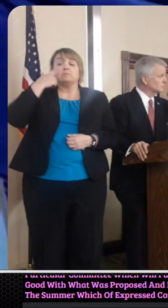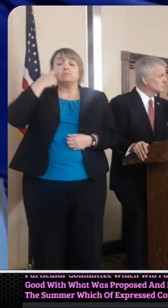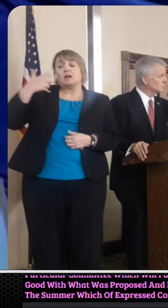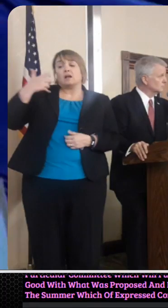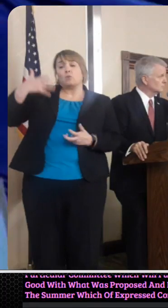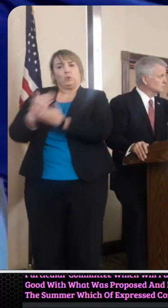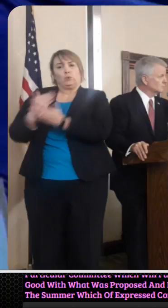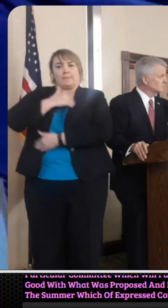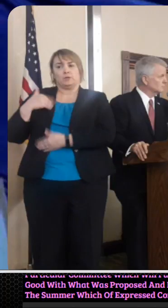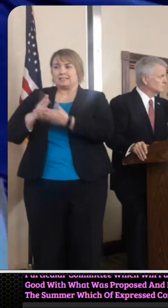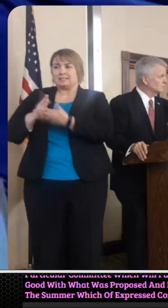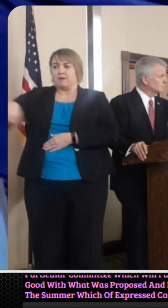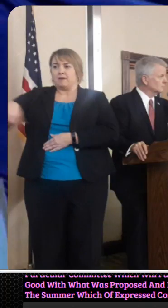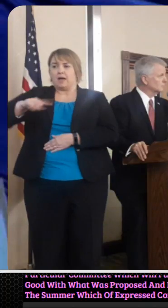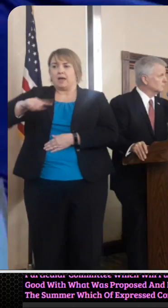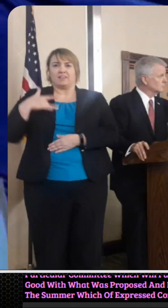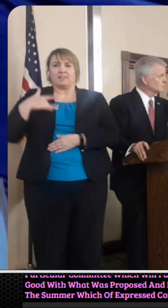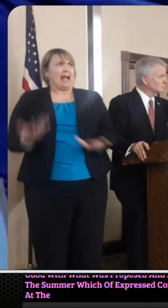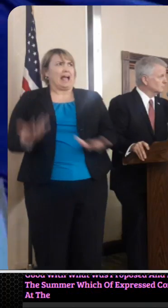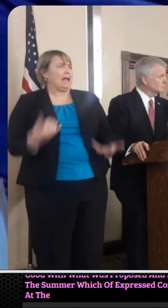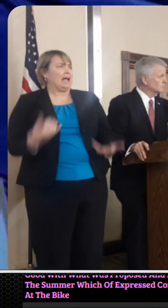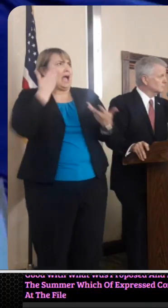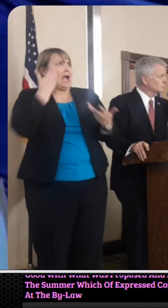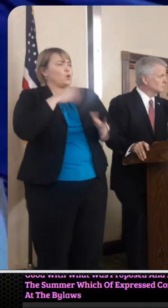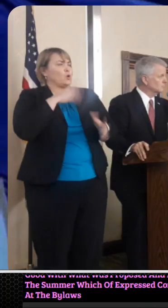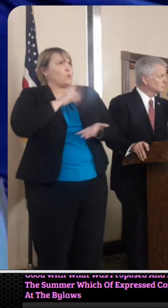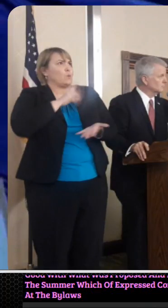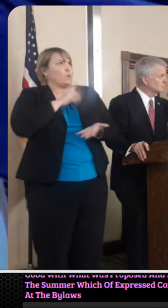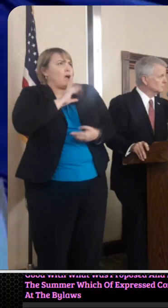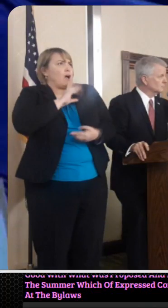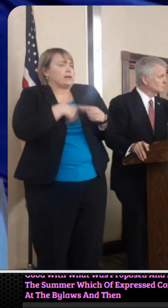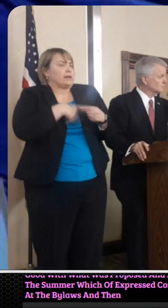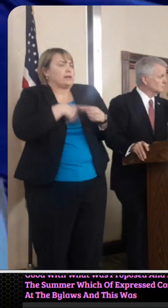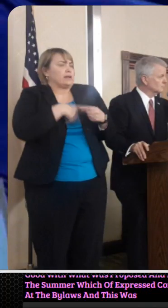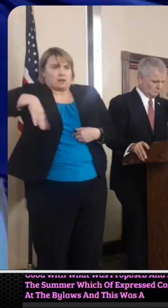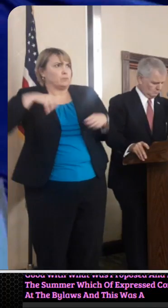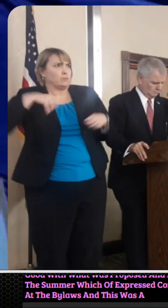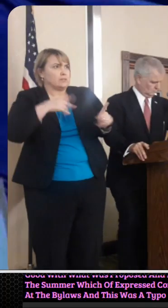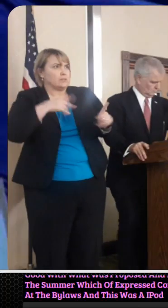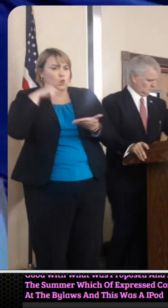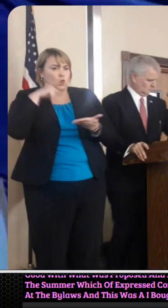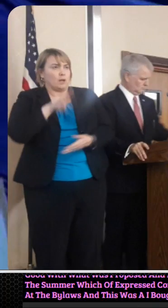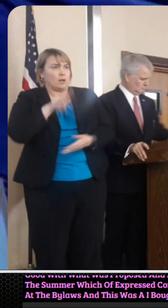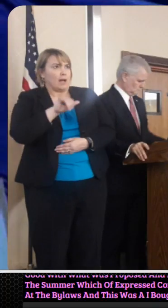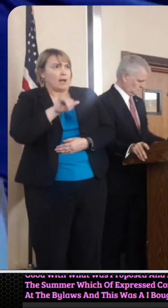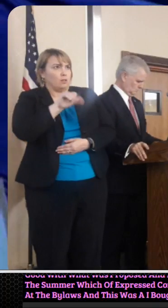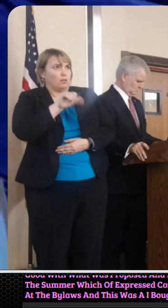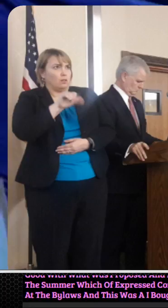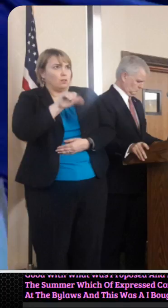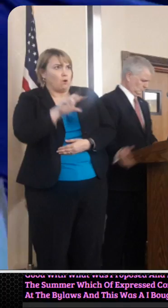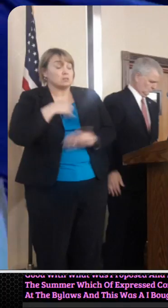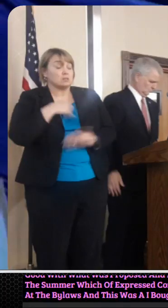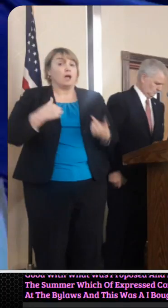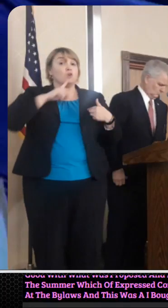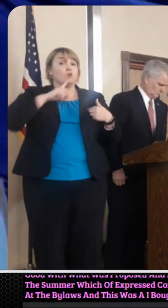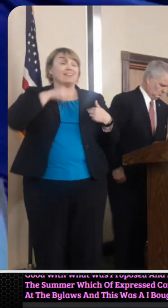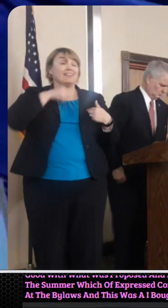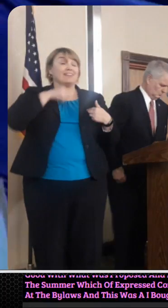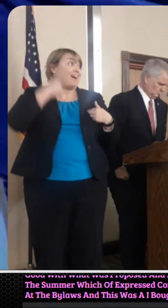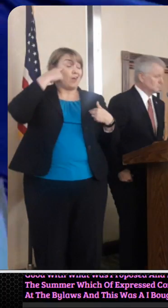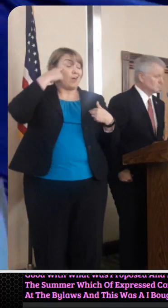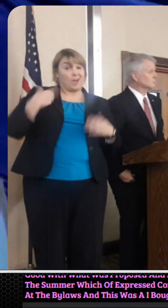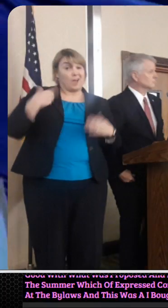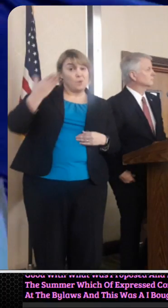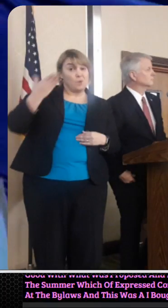we're talking about yet. They didn't have time to look at the bylaws. And this was I thought, a simpler way to